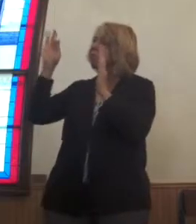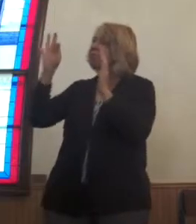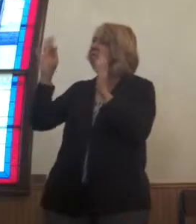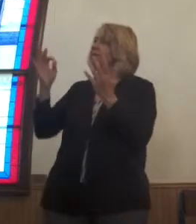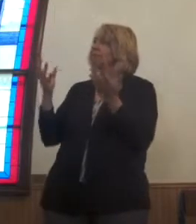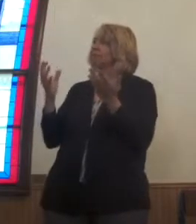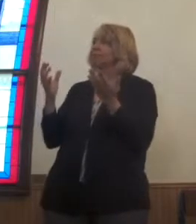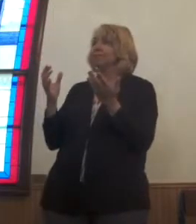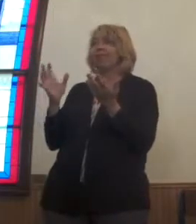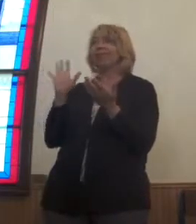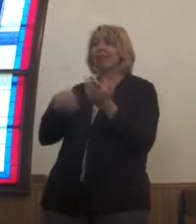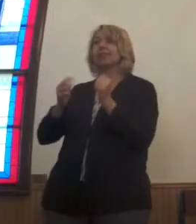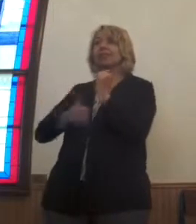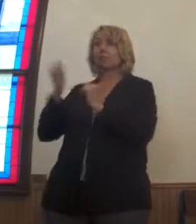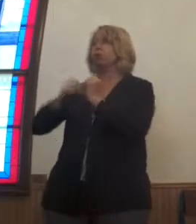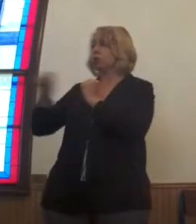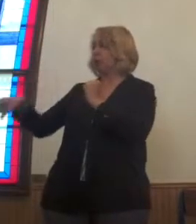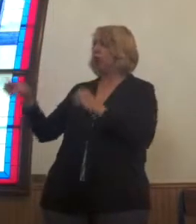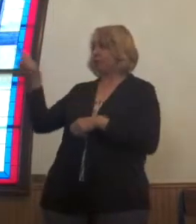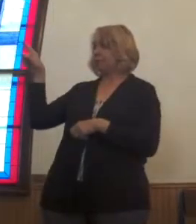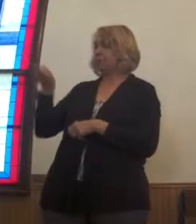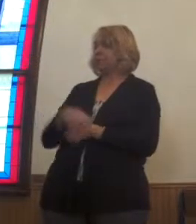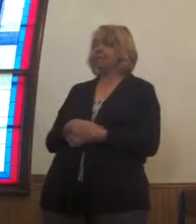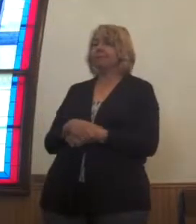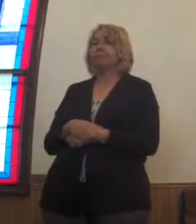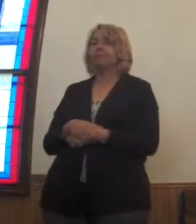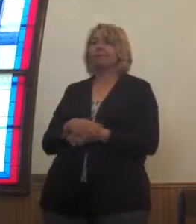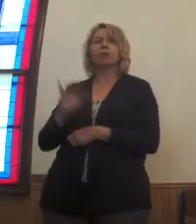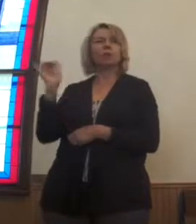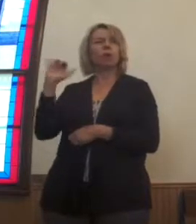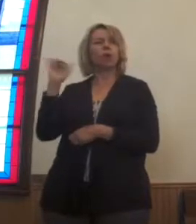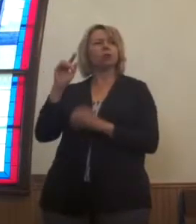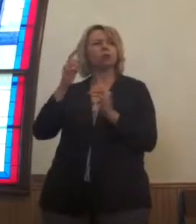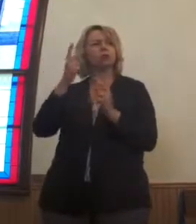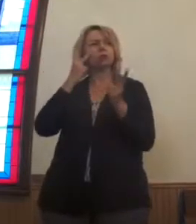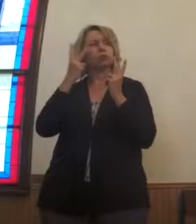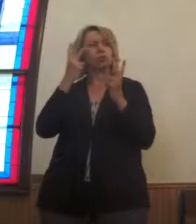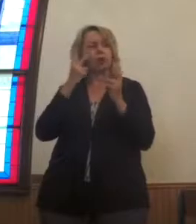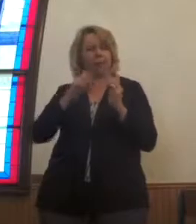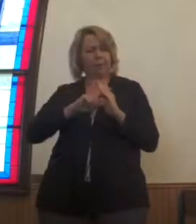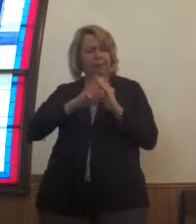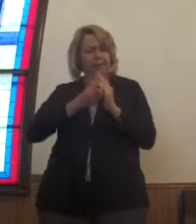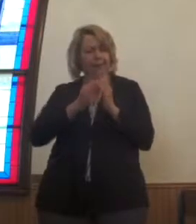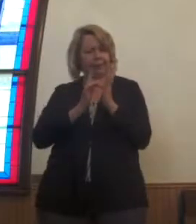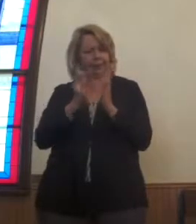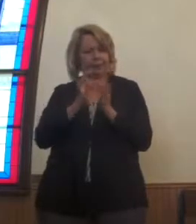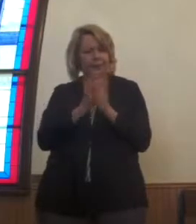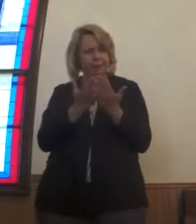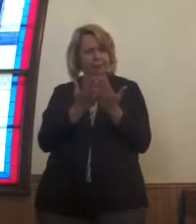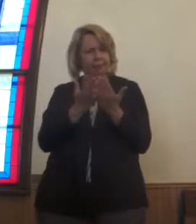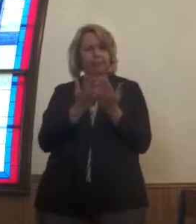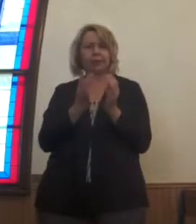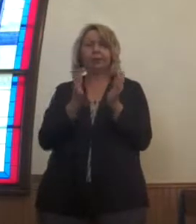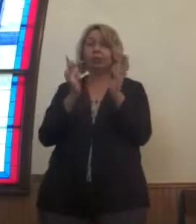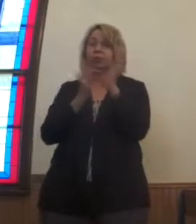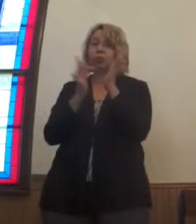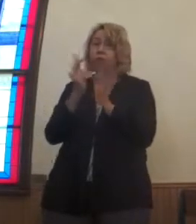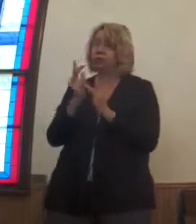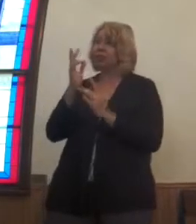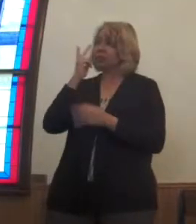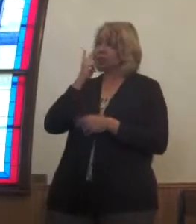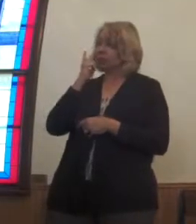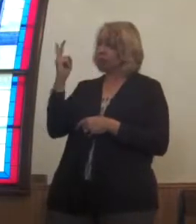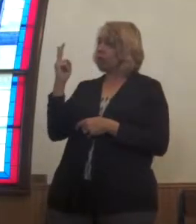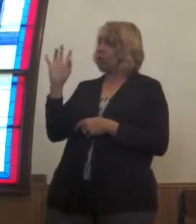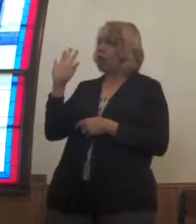he was physically on earth. And we just heard the beginning of the scripture that when Jesus saw his mystery